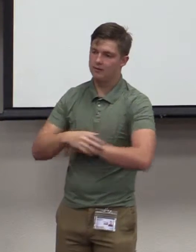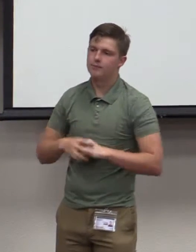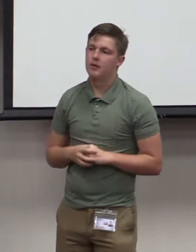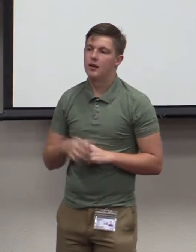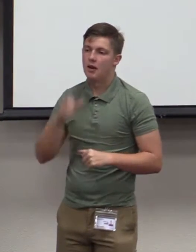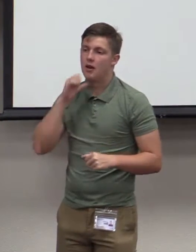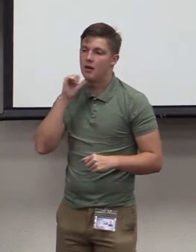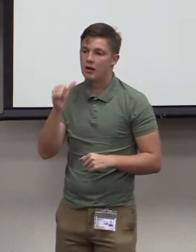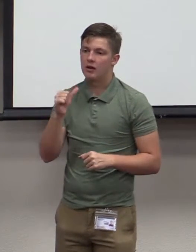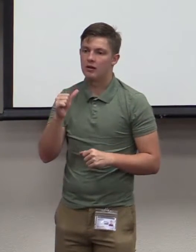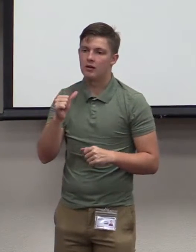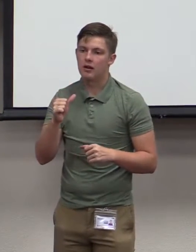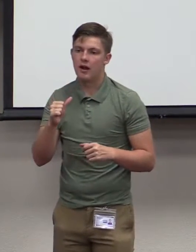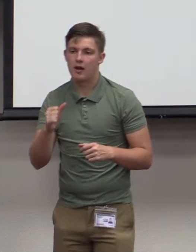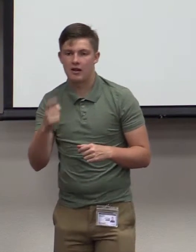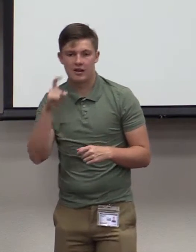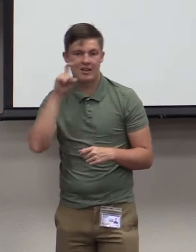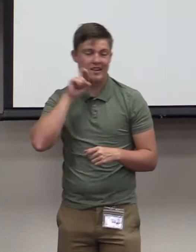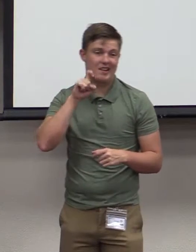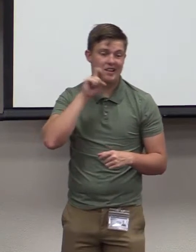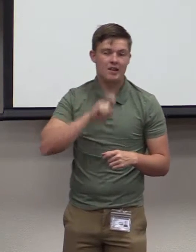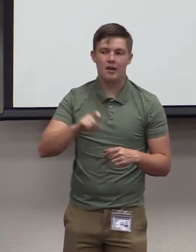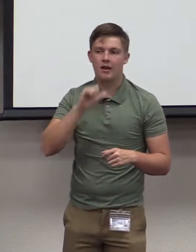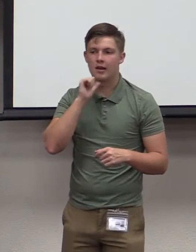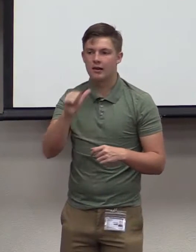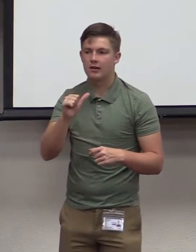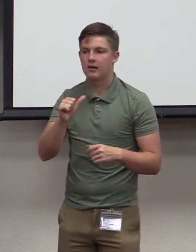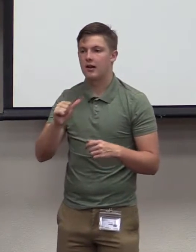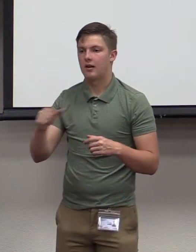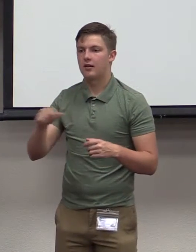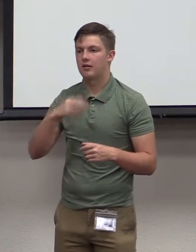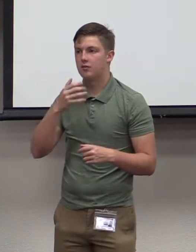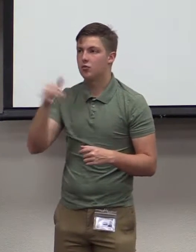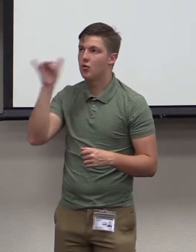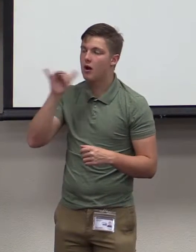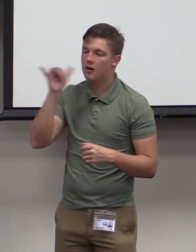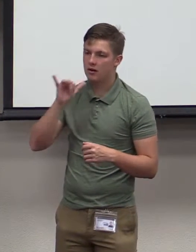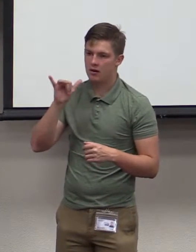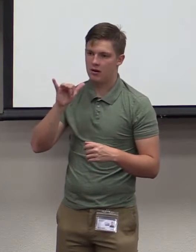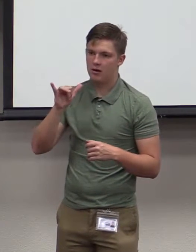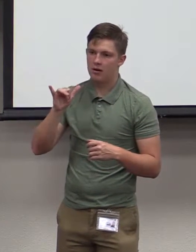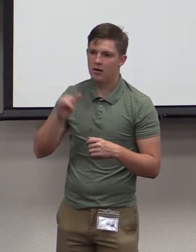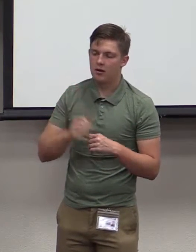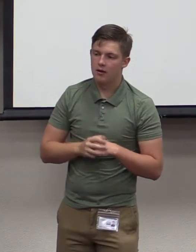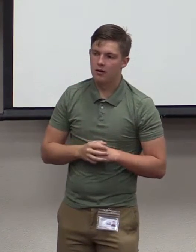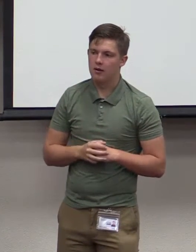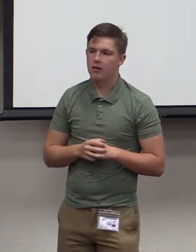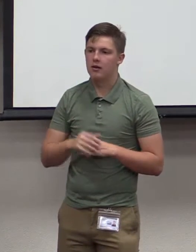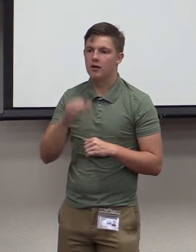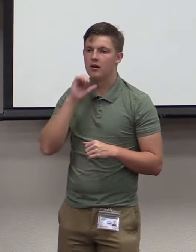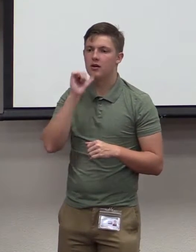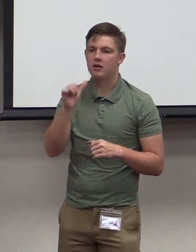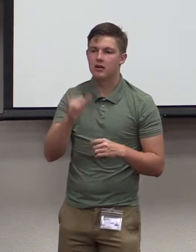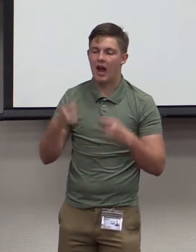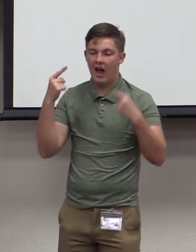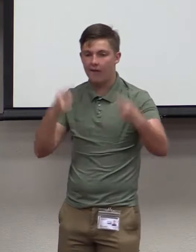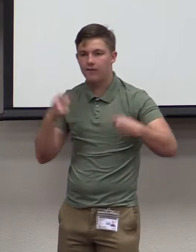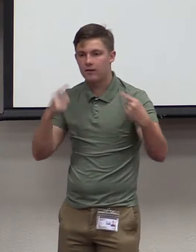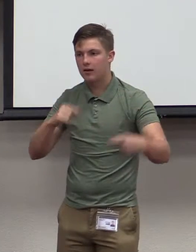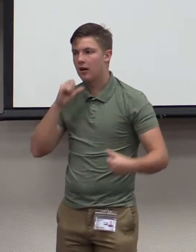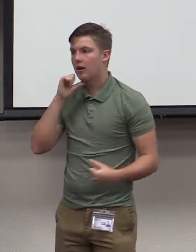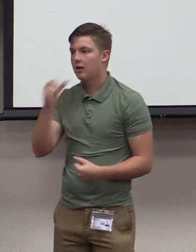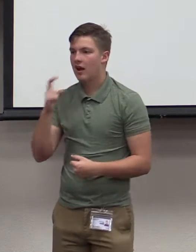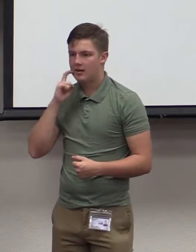not in orgies, not in drunkenness, not in sexual immorality or sensuality, not in quarreling, not